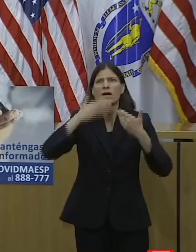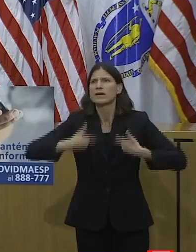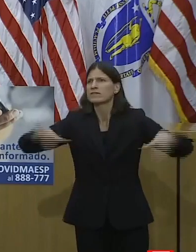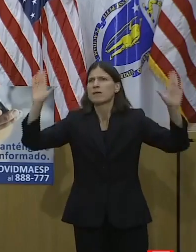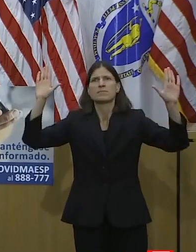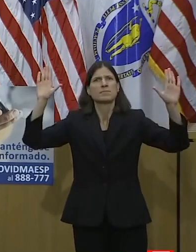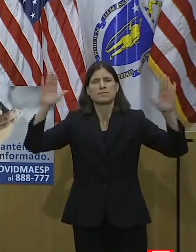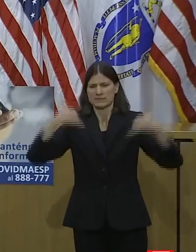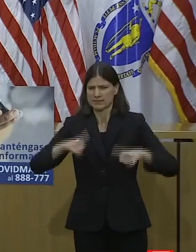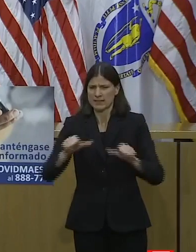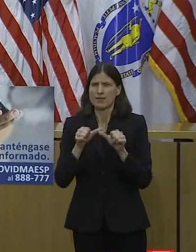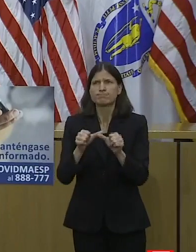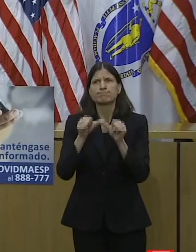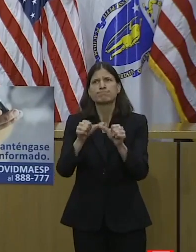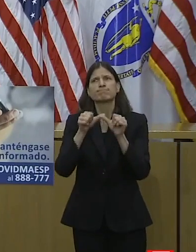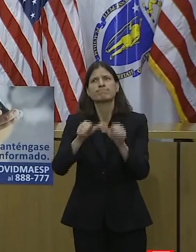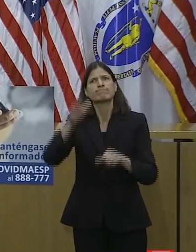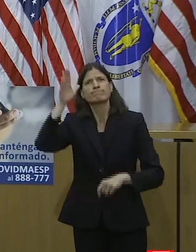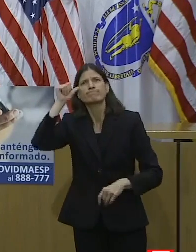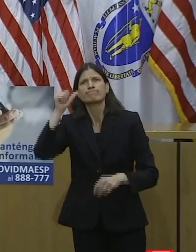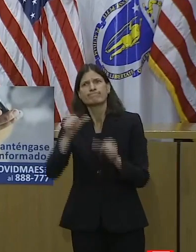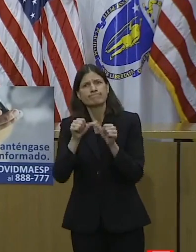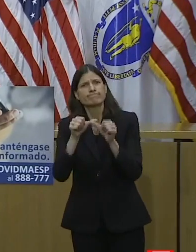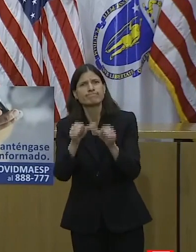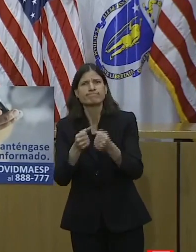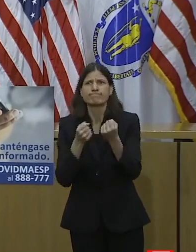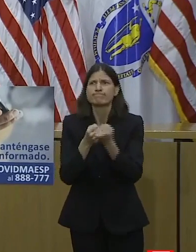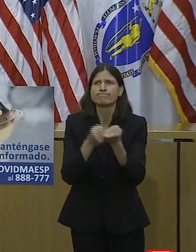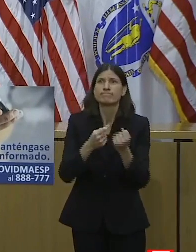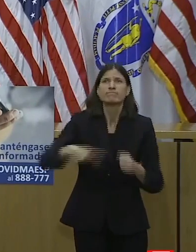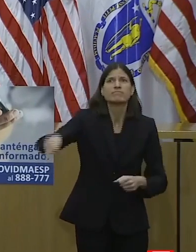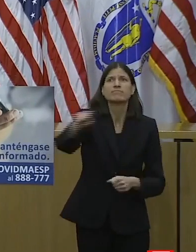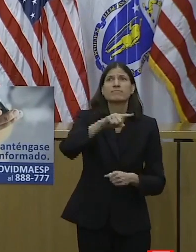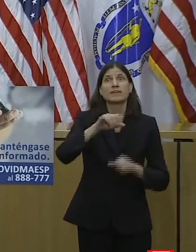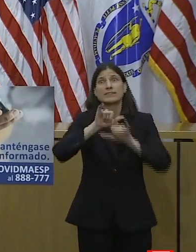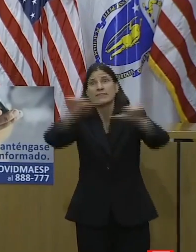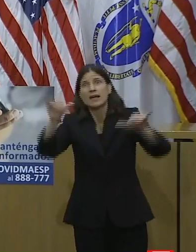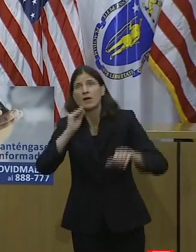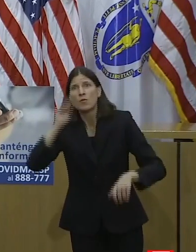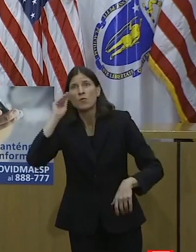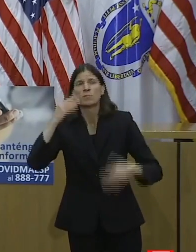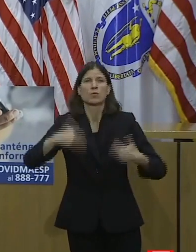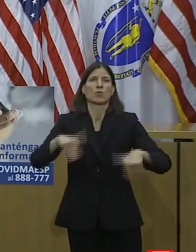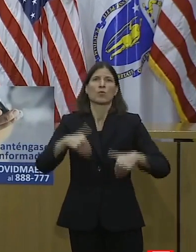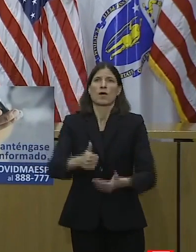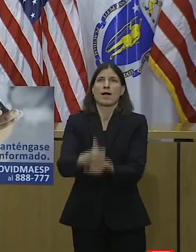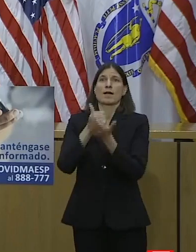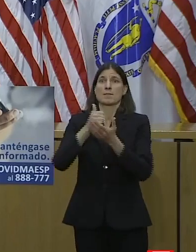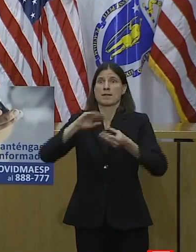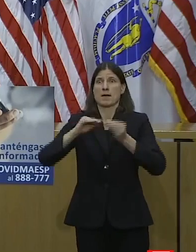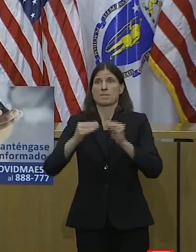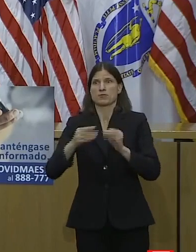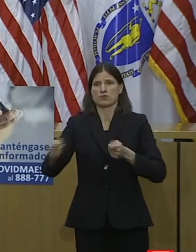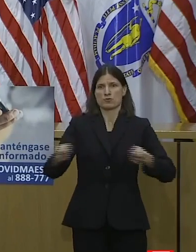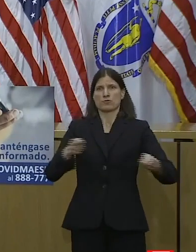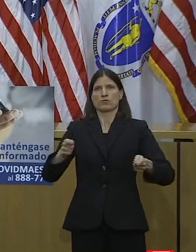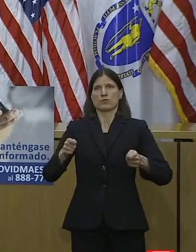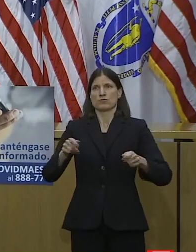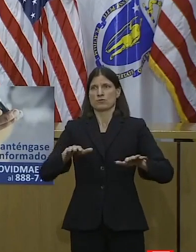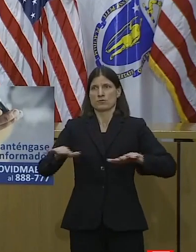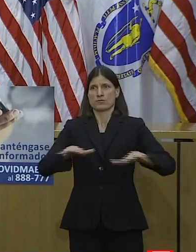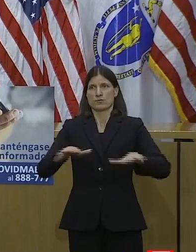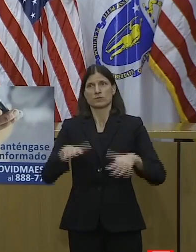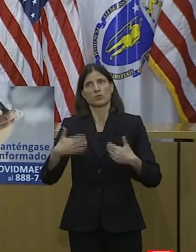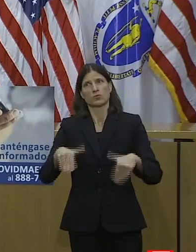ahead. But the one thing I am absolutely sure about, and that is never in doubt, is the remarkable people